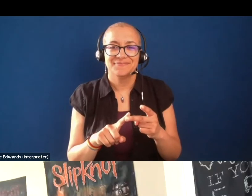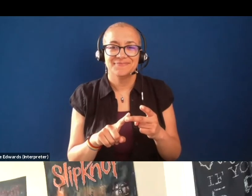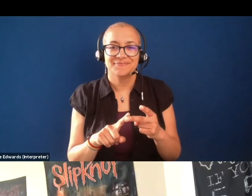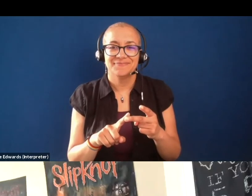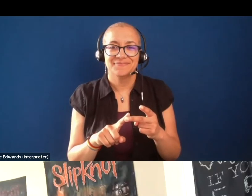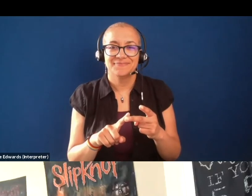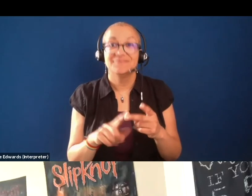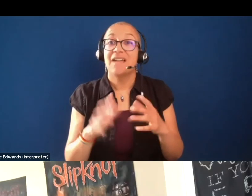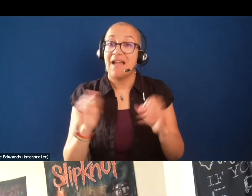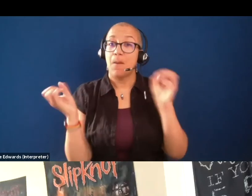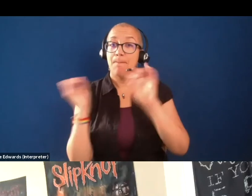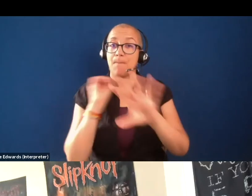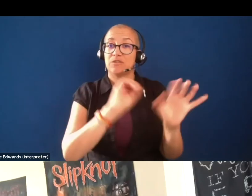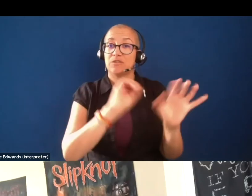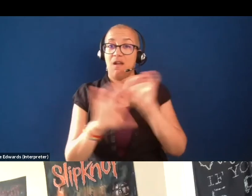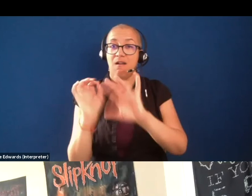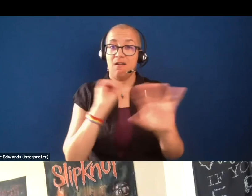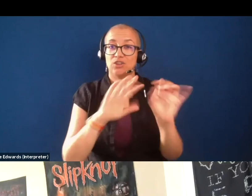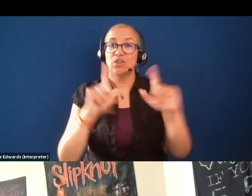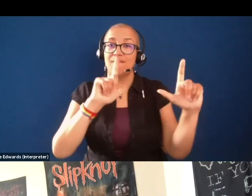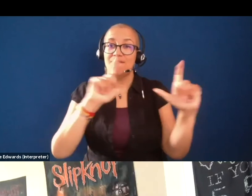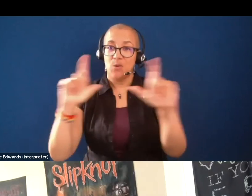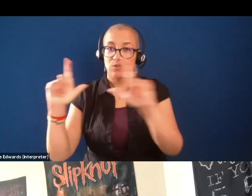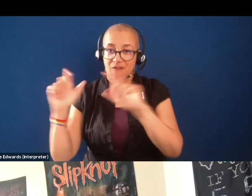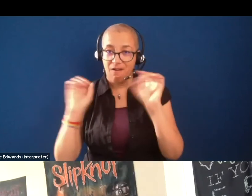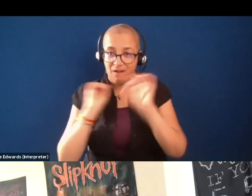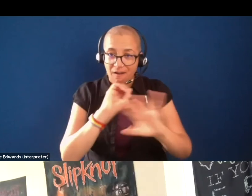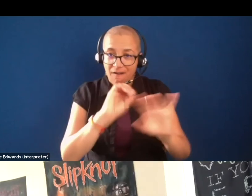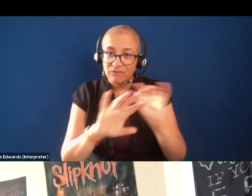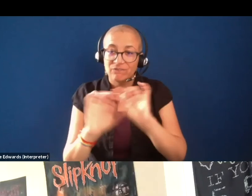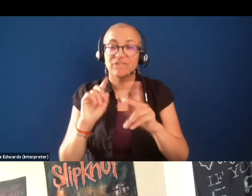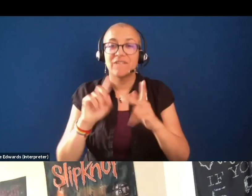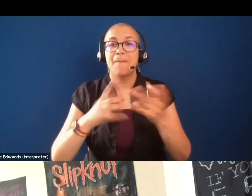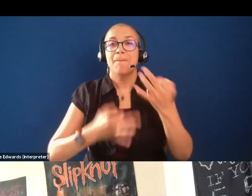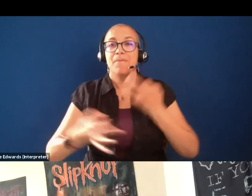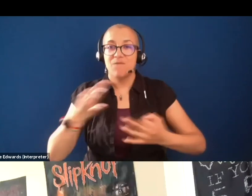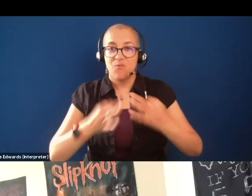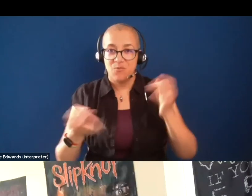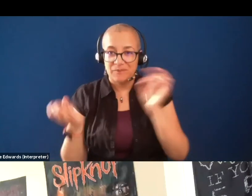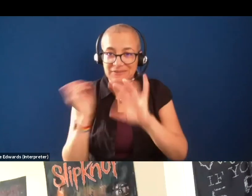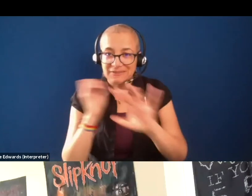a montage of photographs of performances, all in black and white,